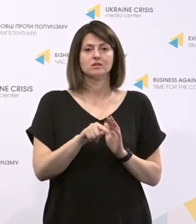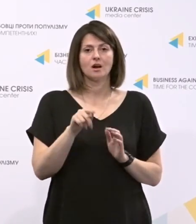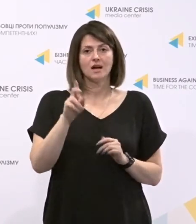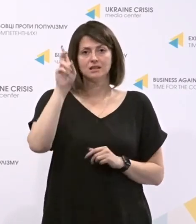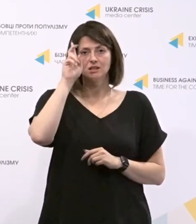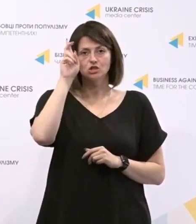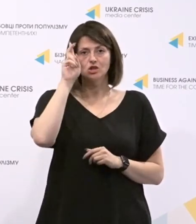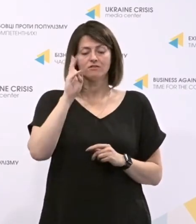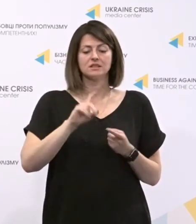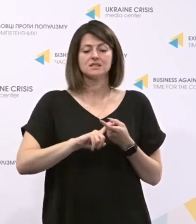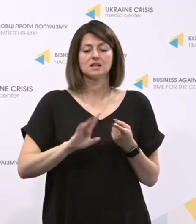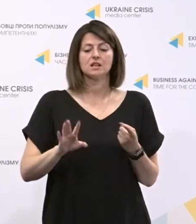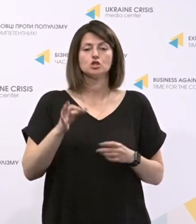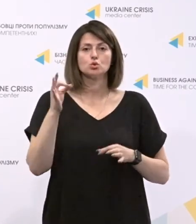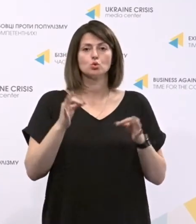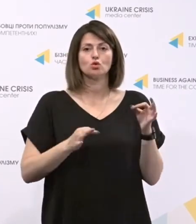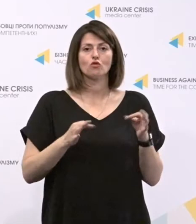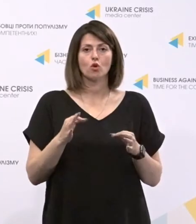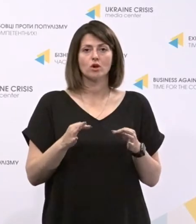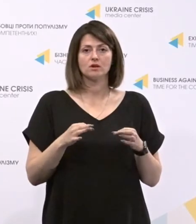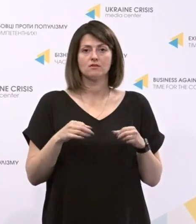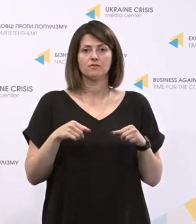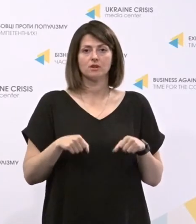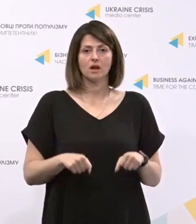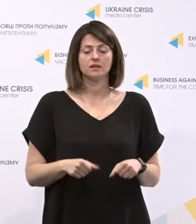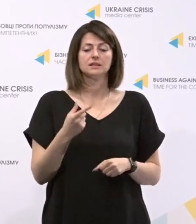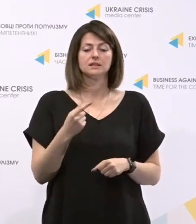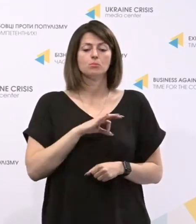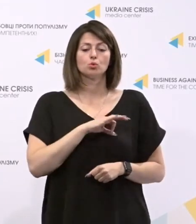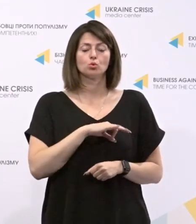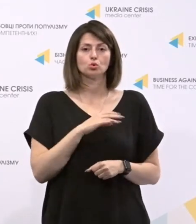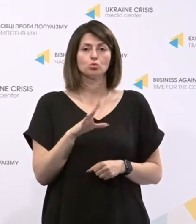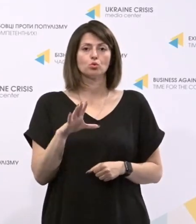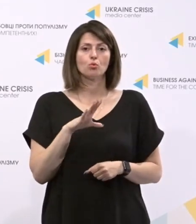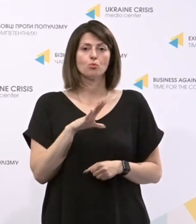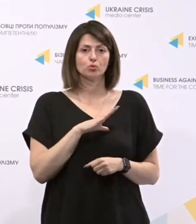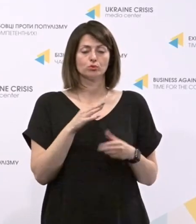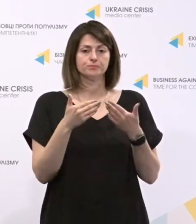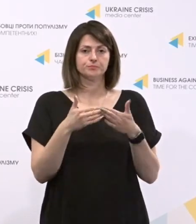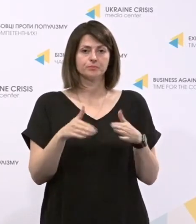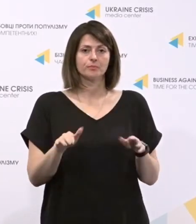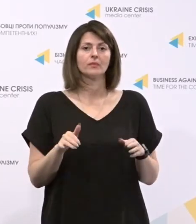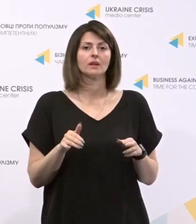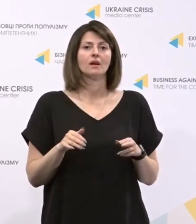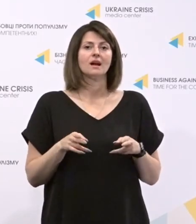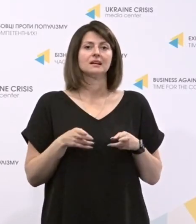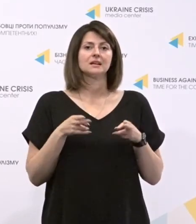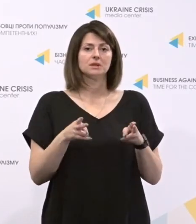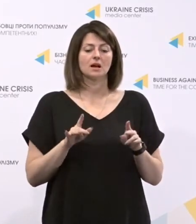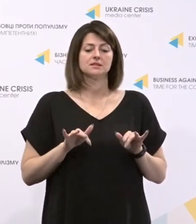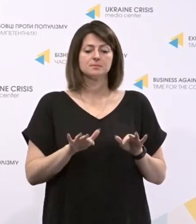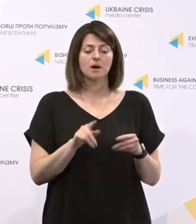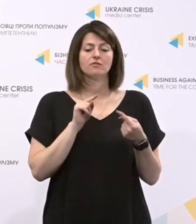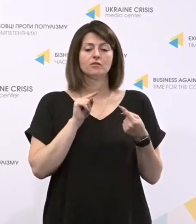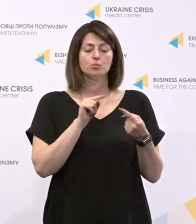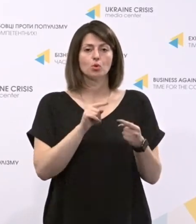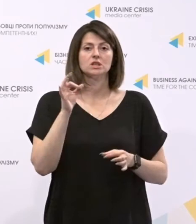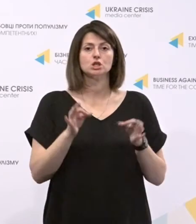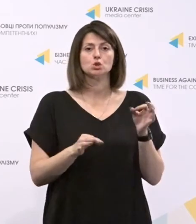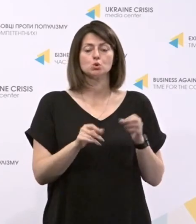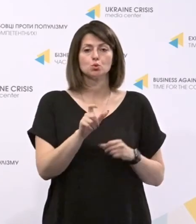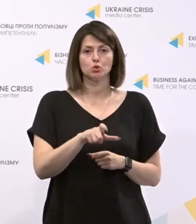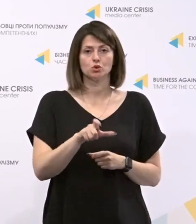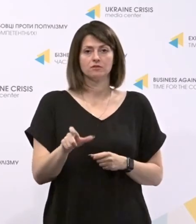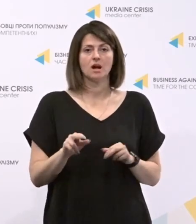where prosecutors opened criminal cases against judges as a form of intimidation or retaliation